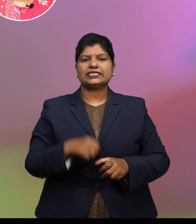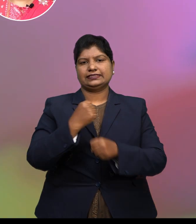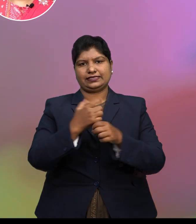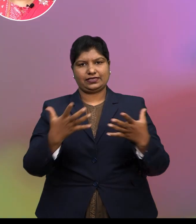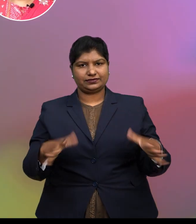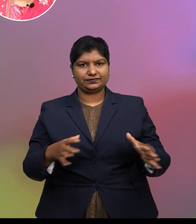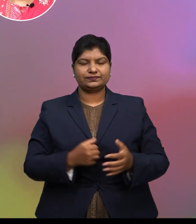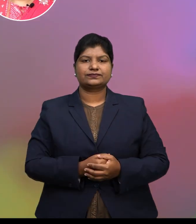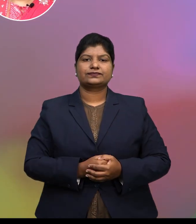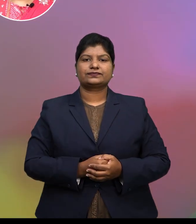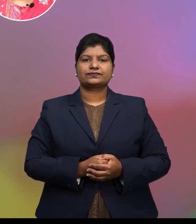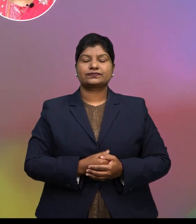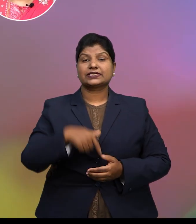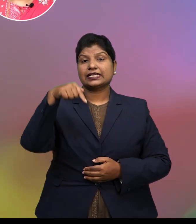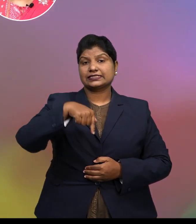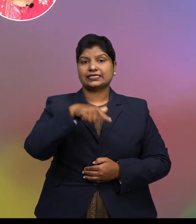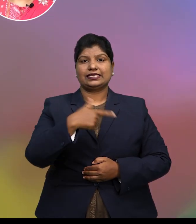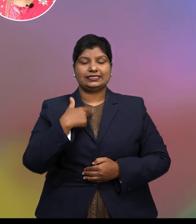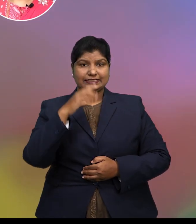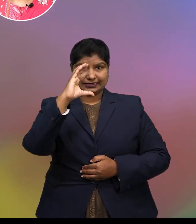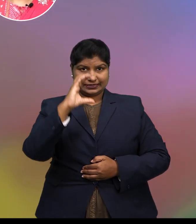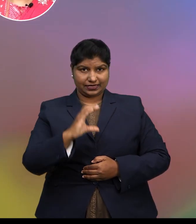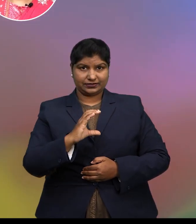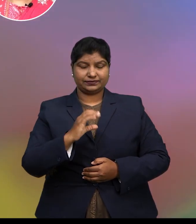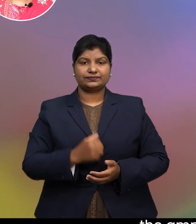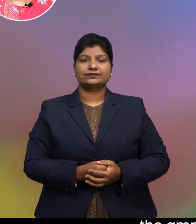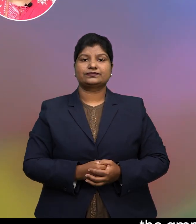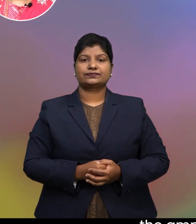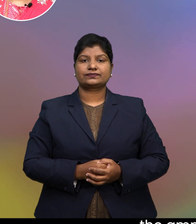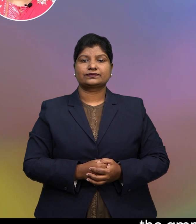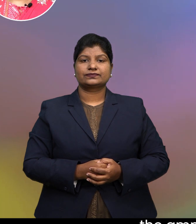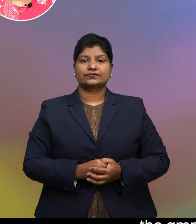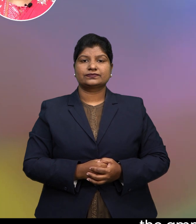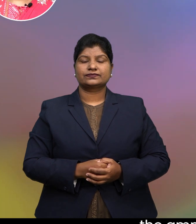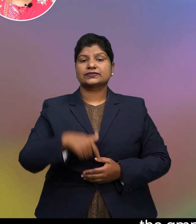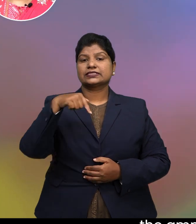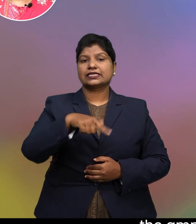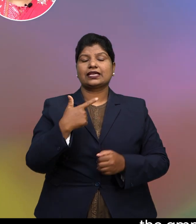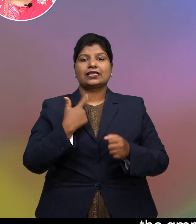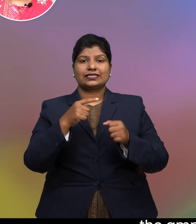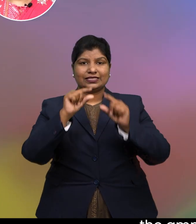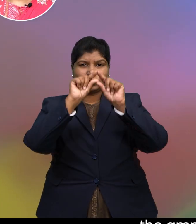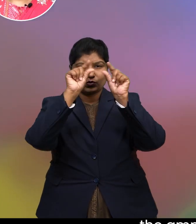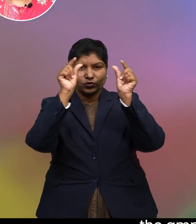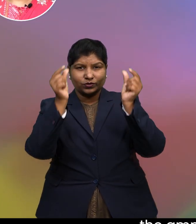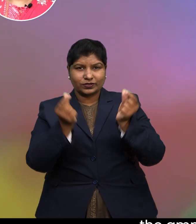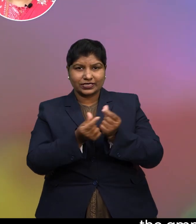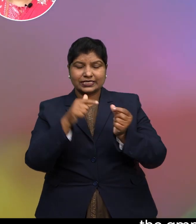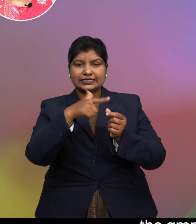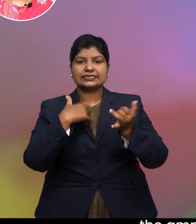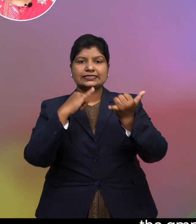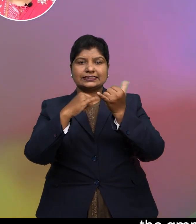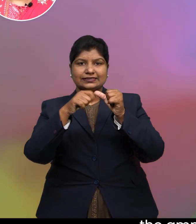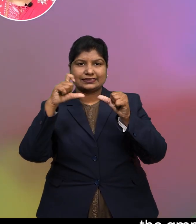Generally, at this stage, the amnion sac around the baby